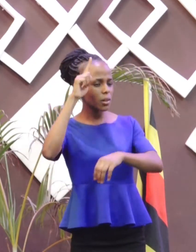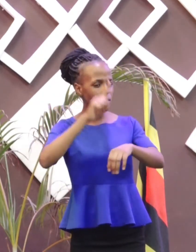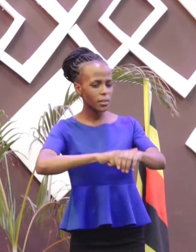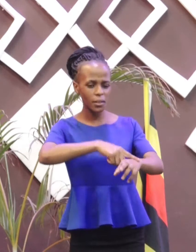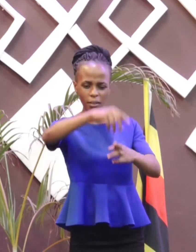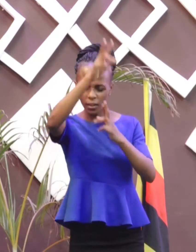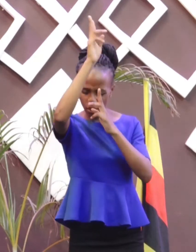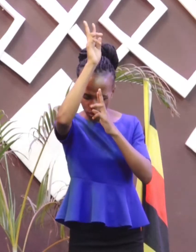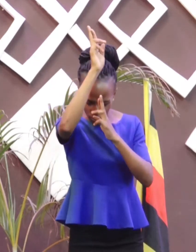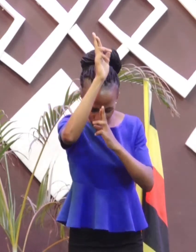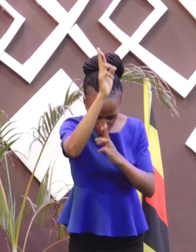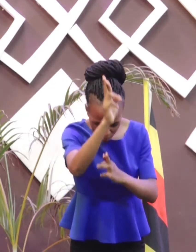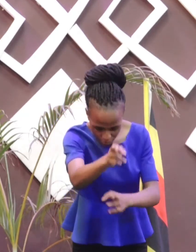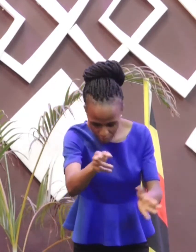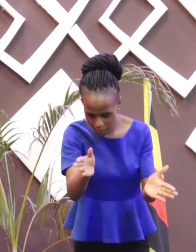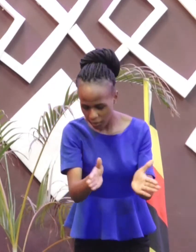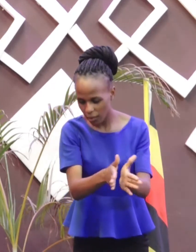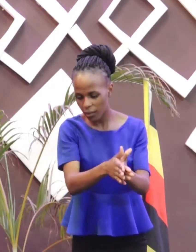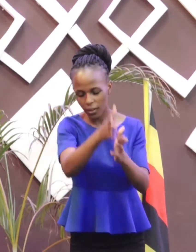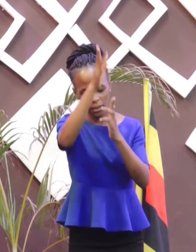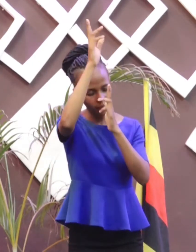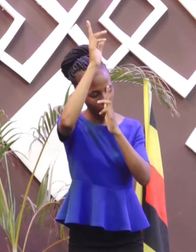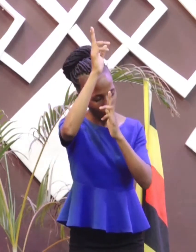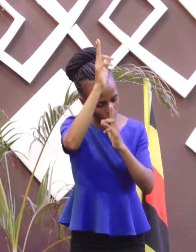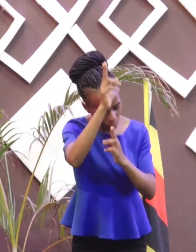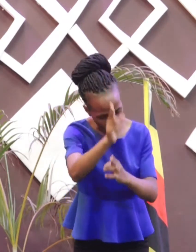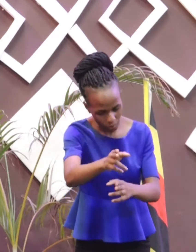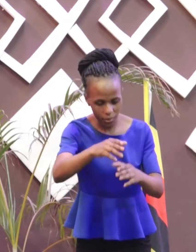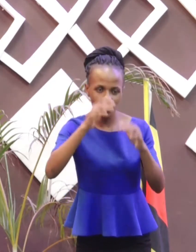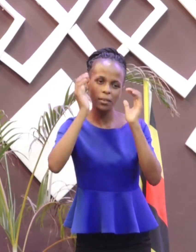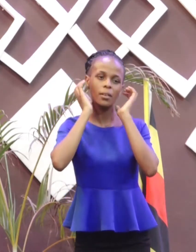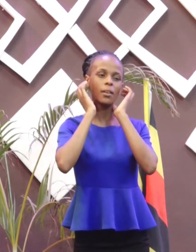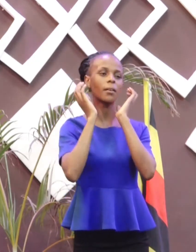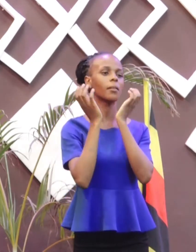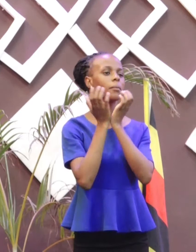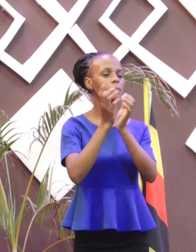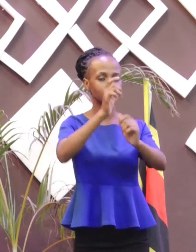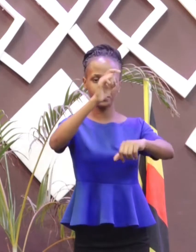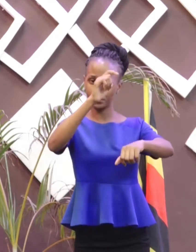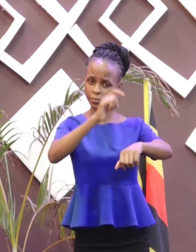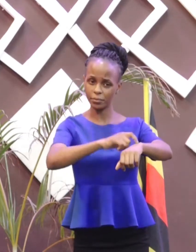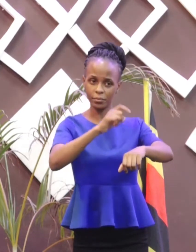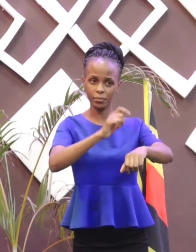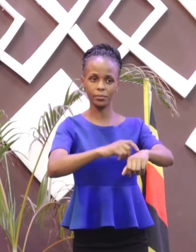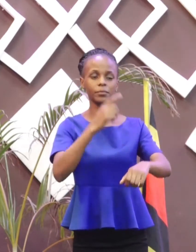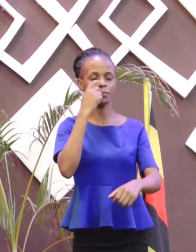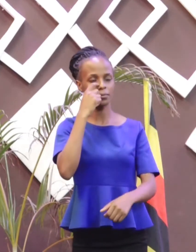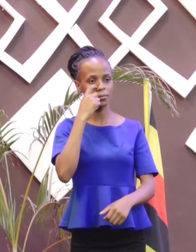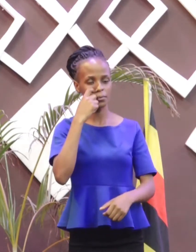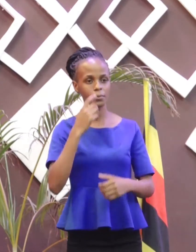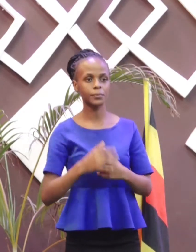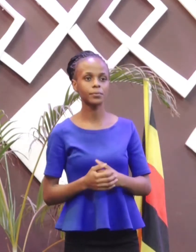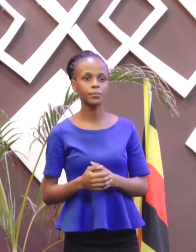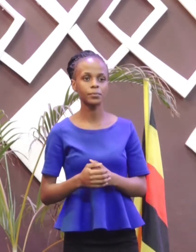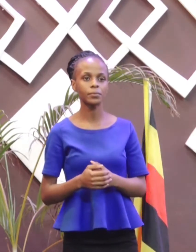and honored the Moses generation. Naye omulembe gwa Yoswa gwali gutya era nga gusse